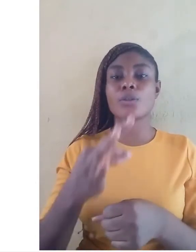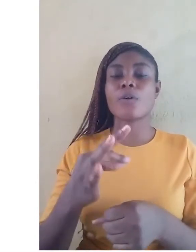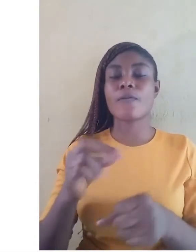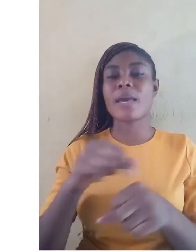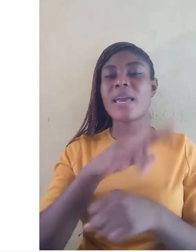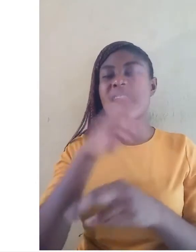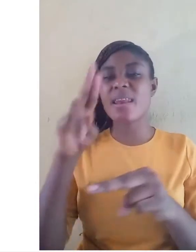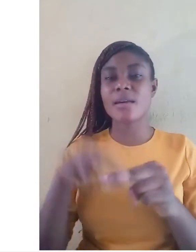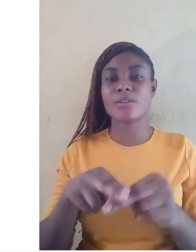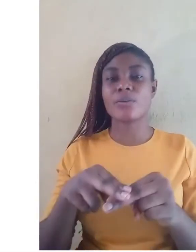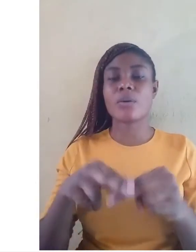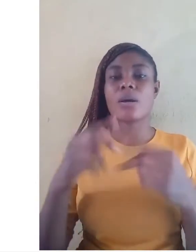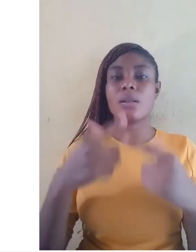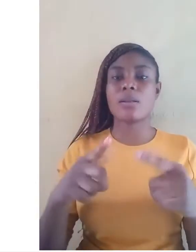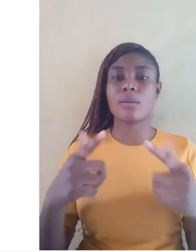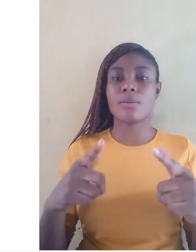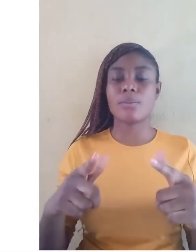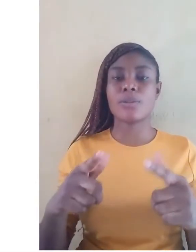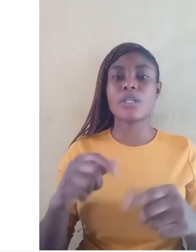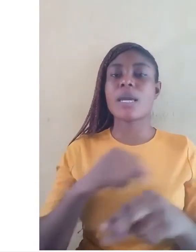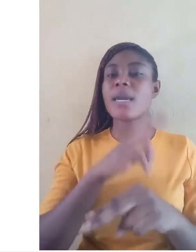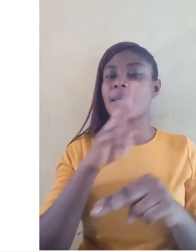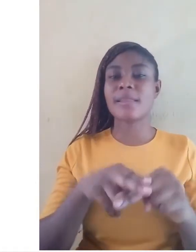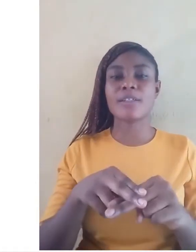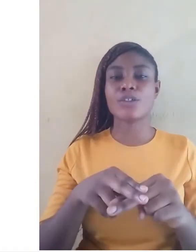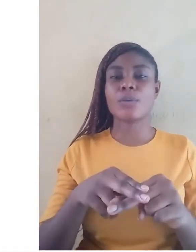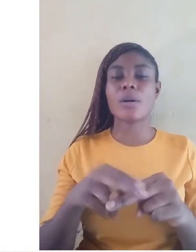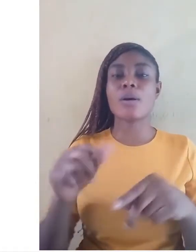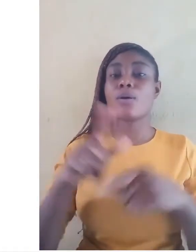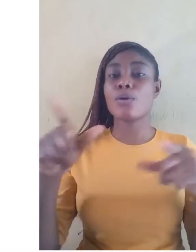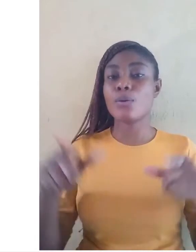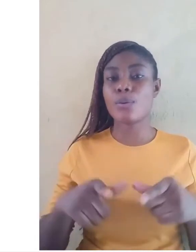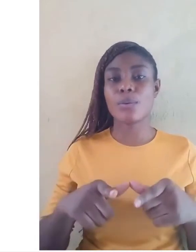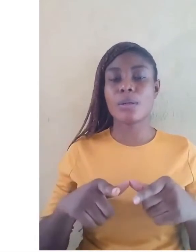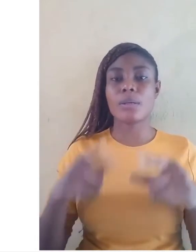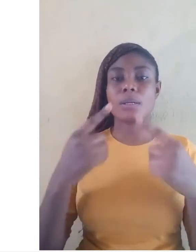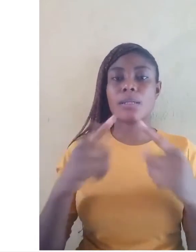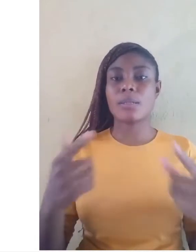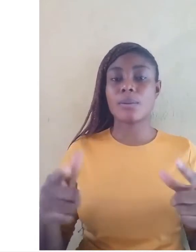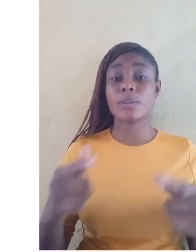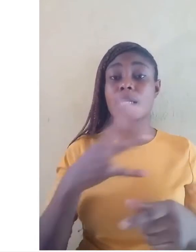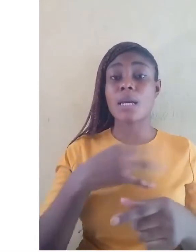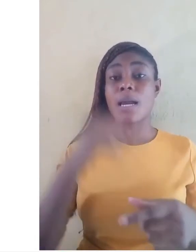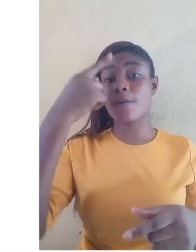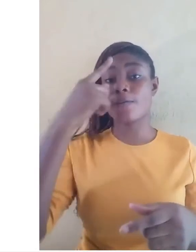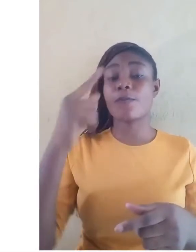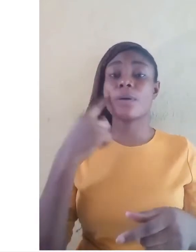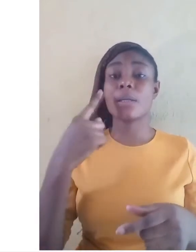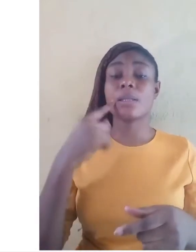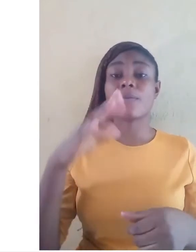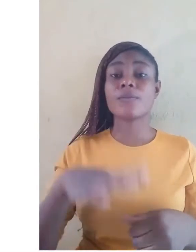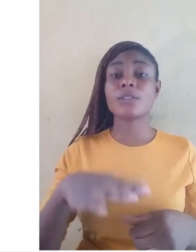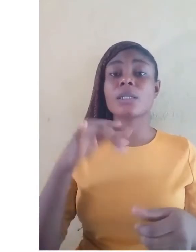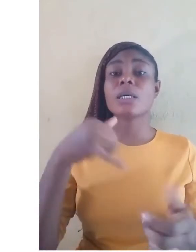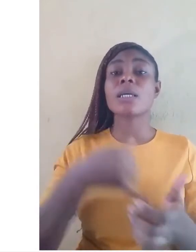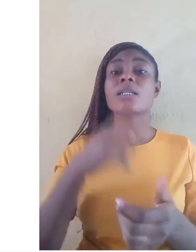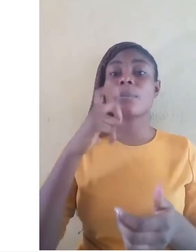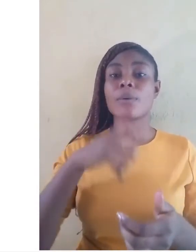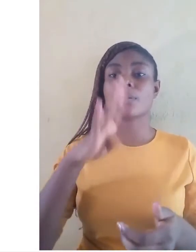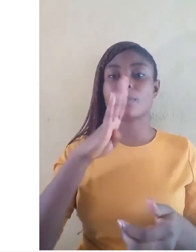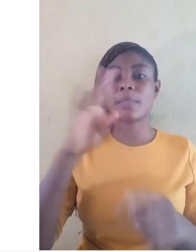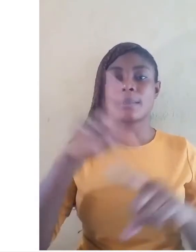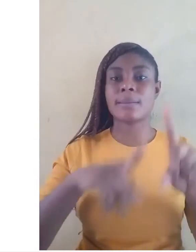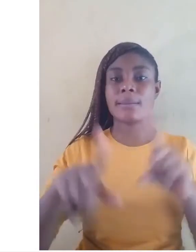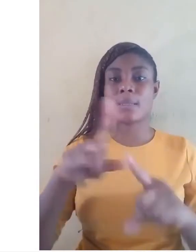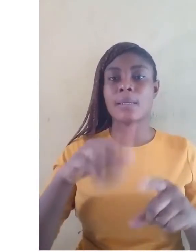a natural language, a natural indigenous language. For the deaf child, it has to be